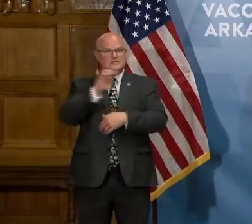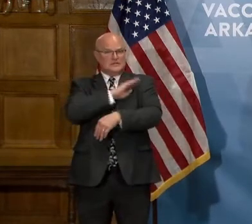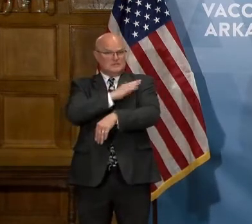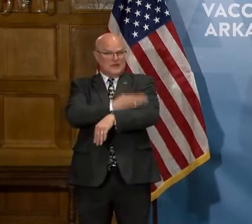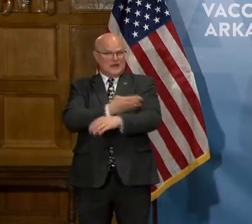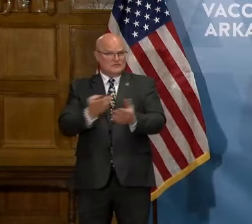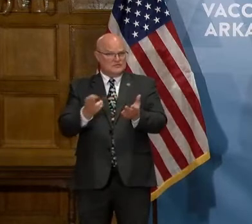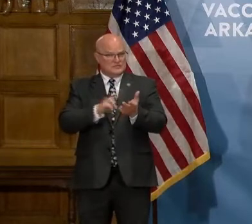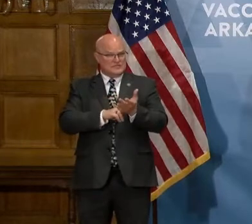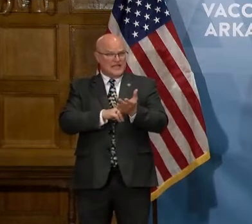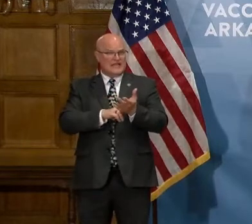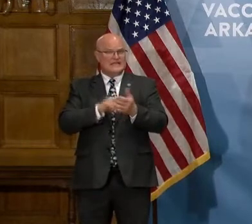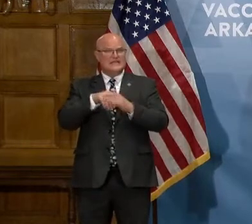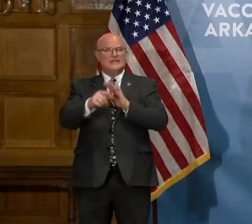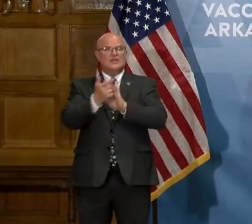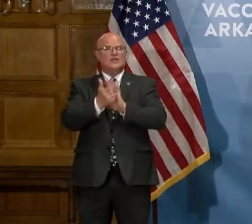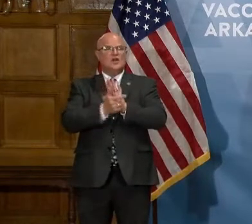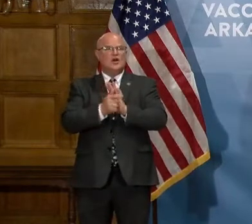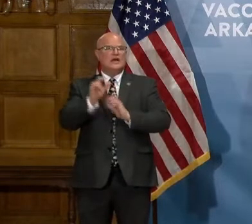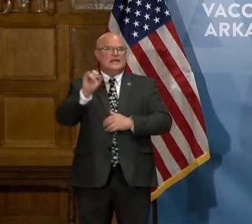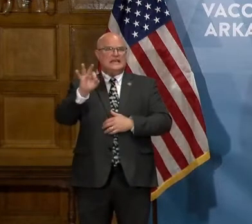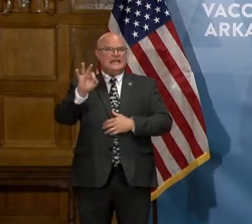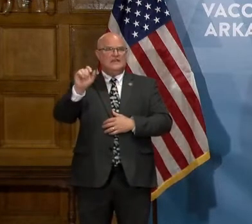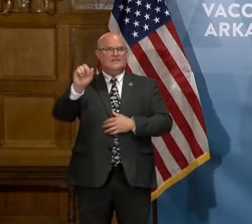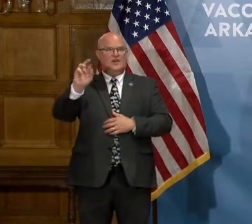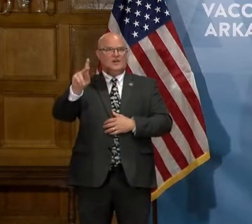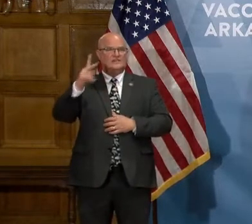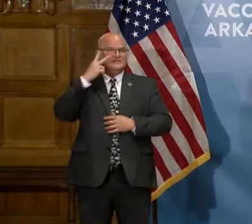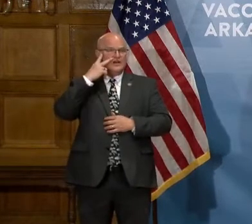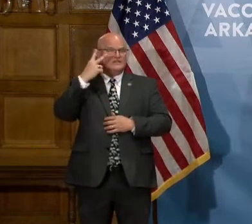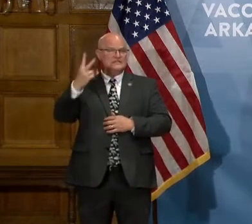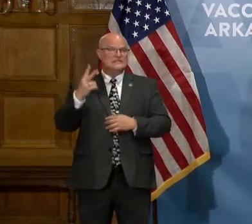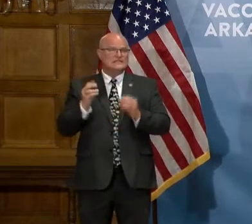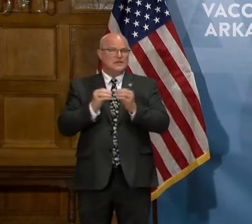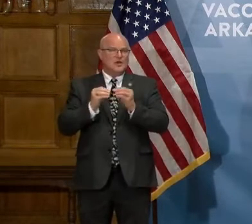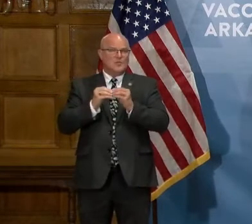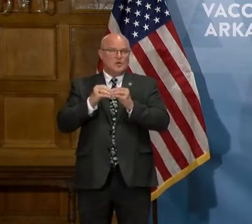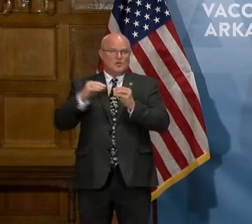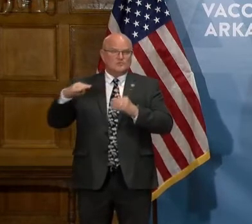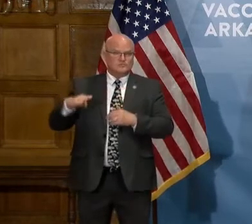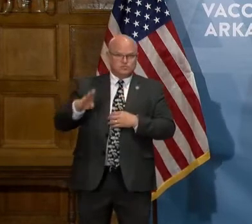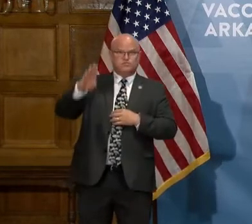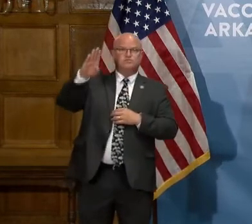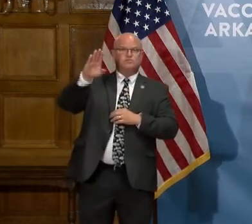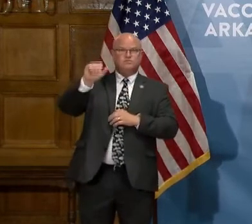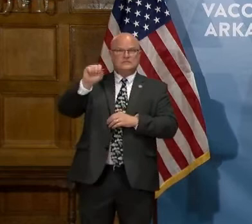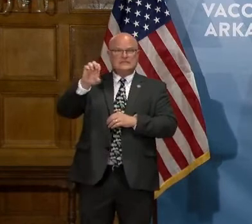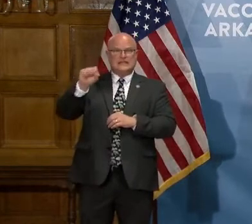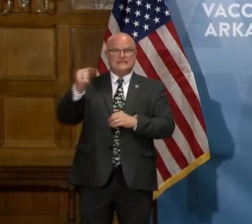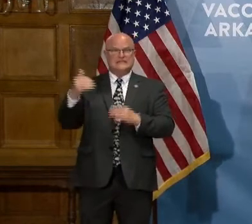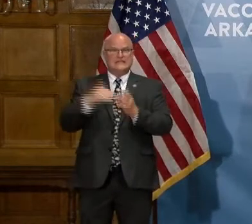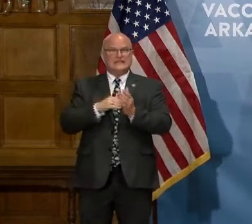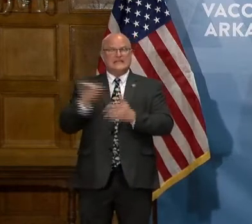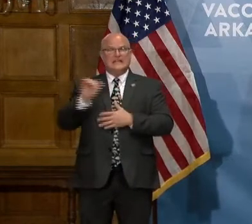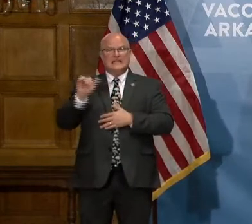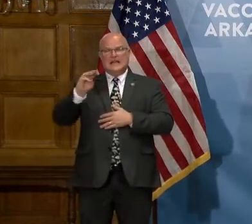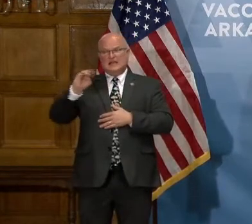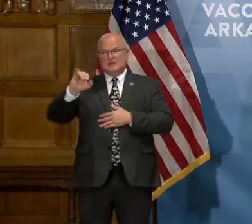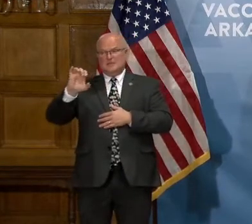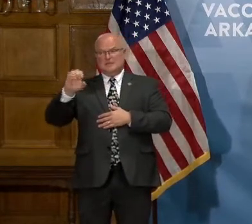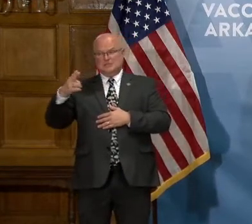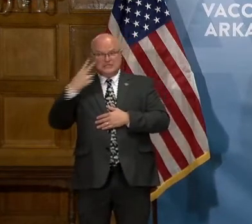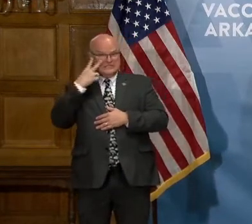had signed into law, if Arkansas sees a further surge in cases, kind of like what Michigan has